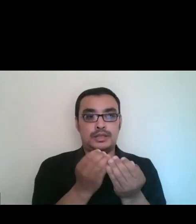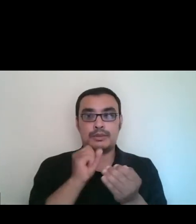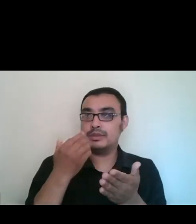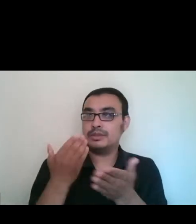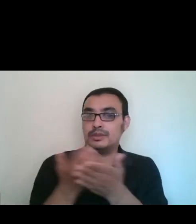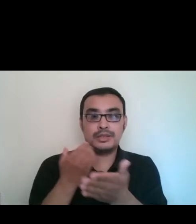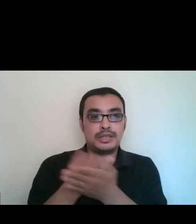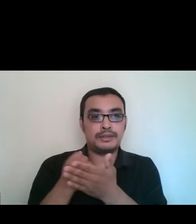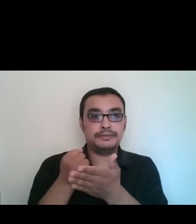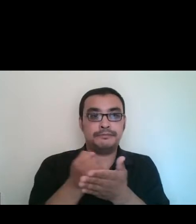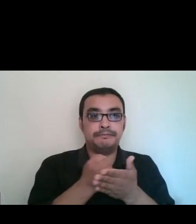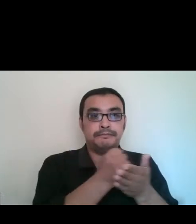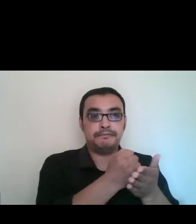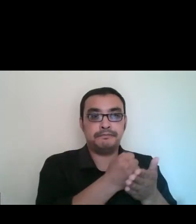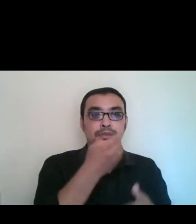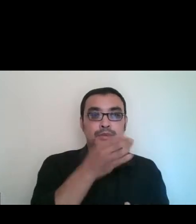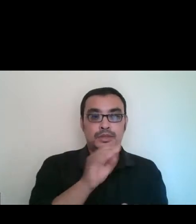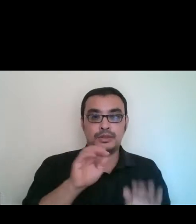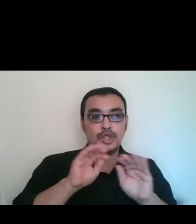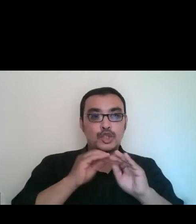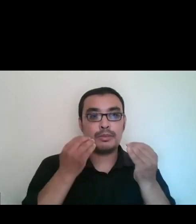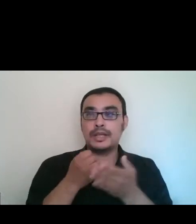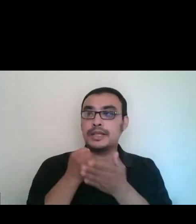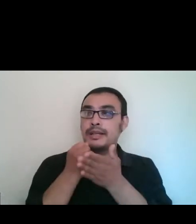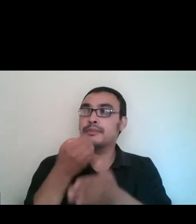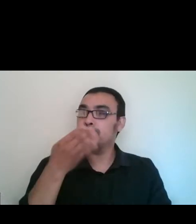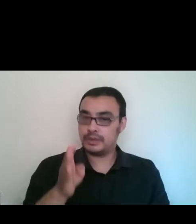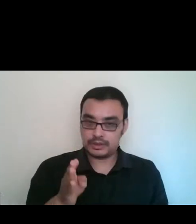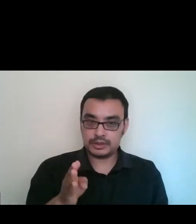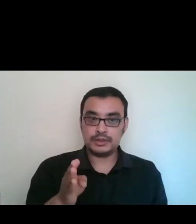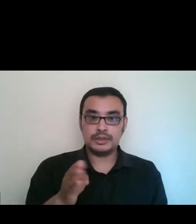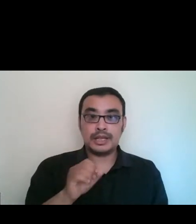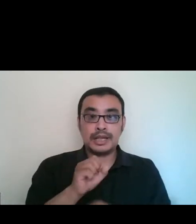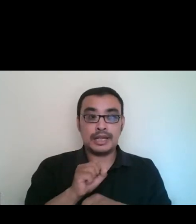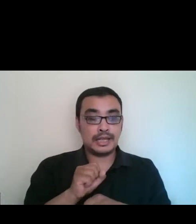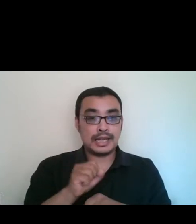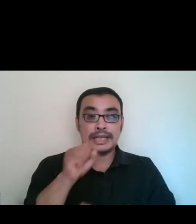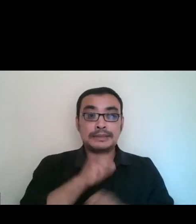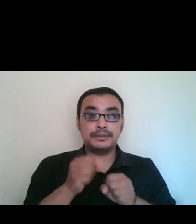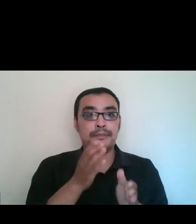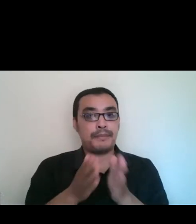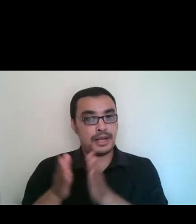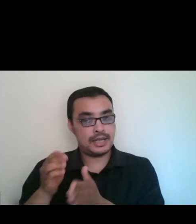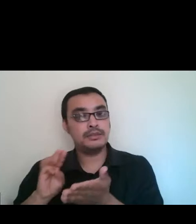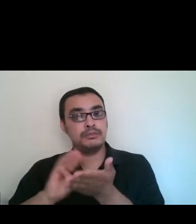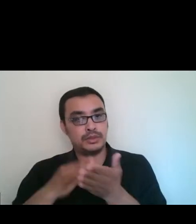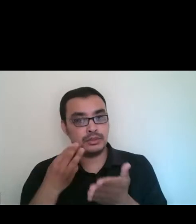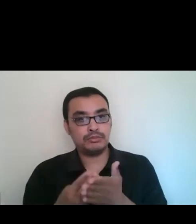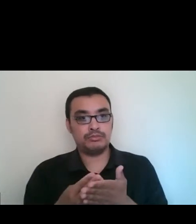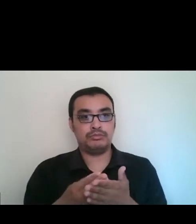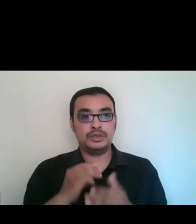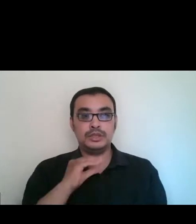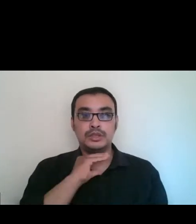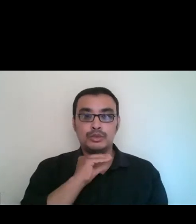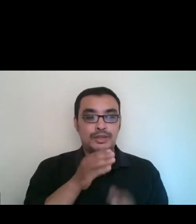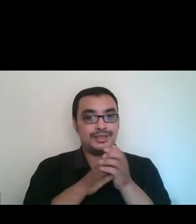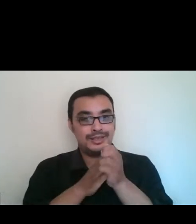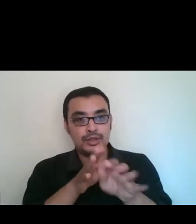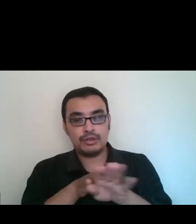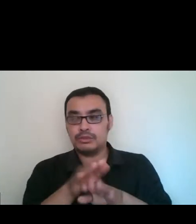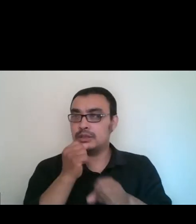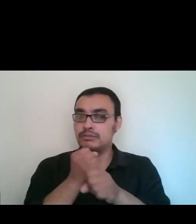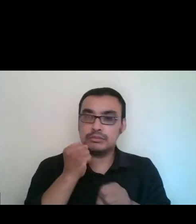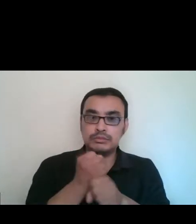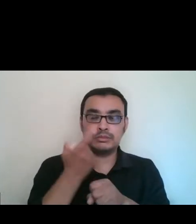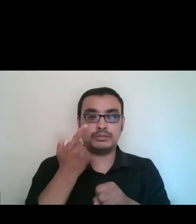organization and can benefit your community? I'm mentioning action plans because one of the things that the young leaders are doing